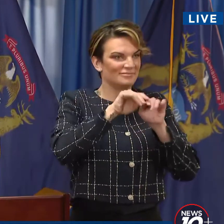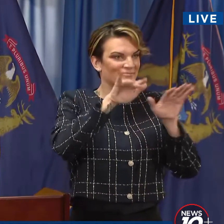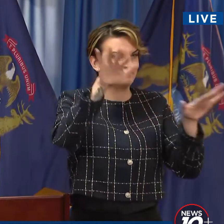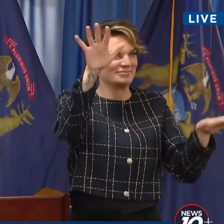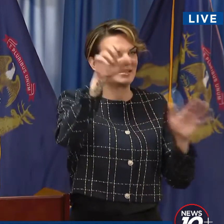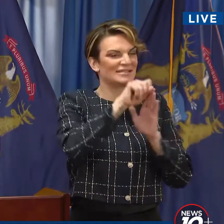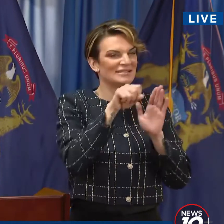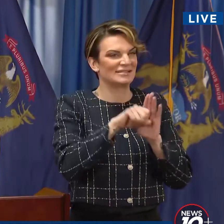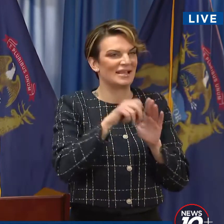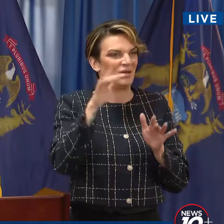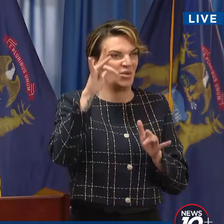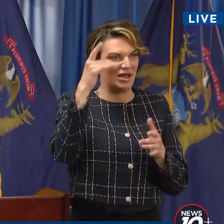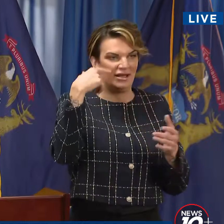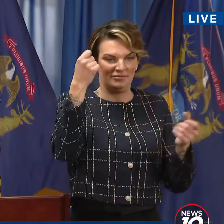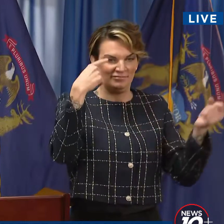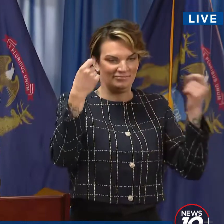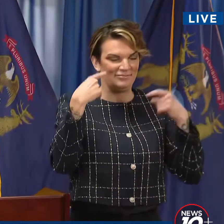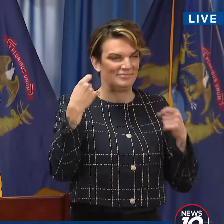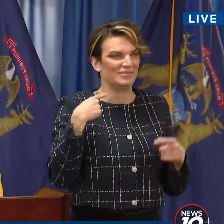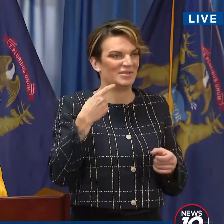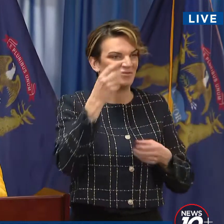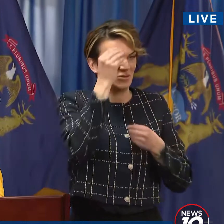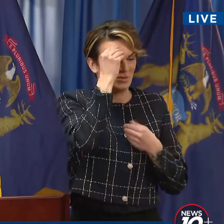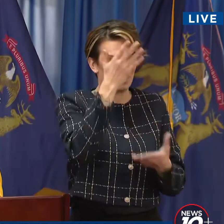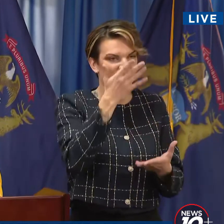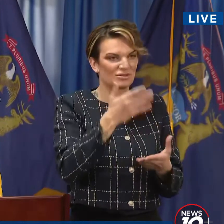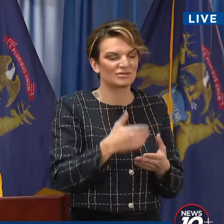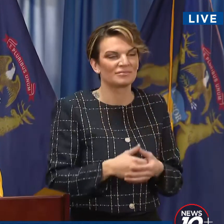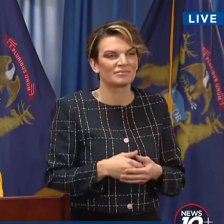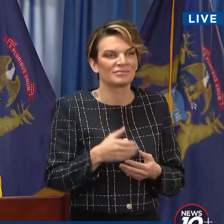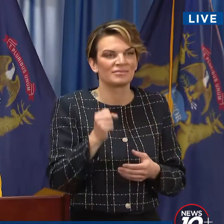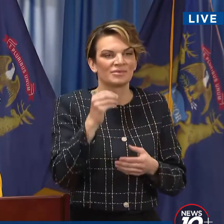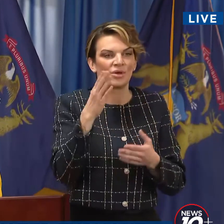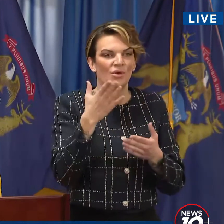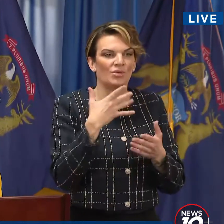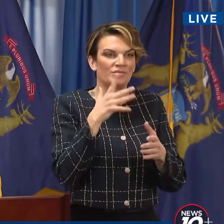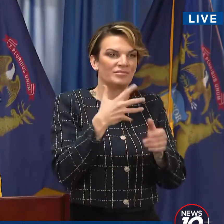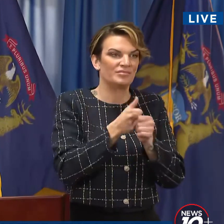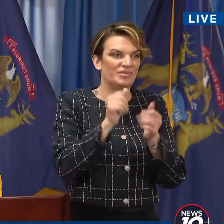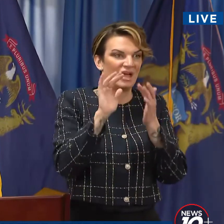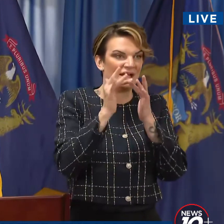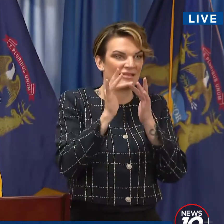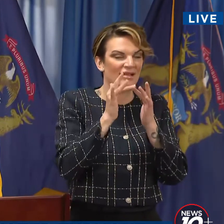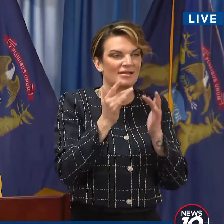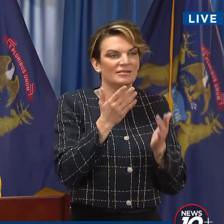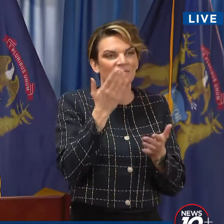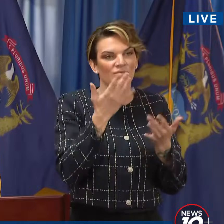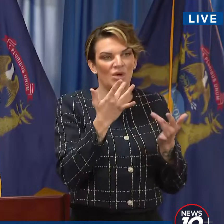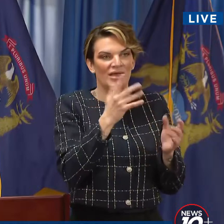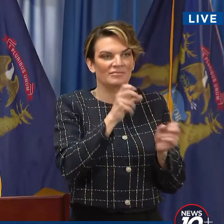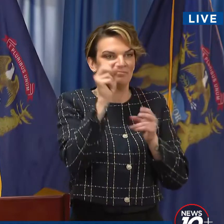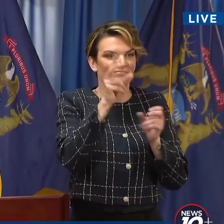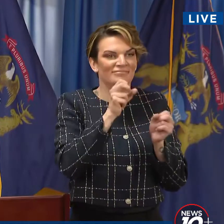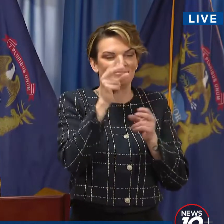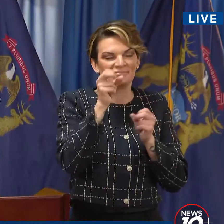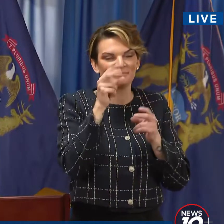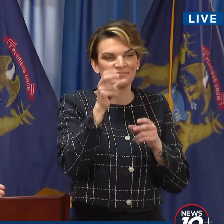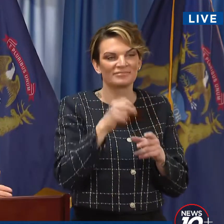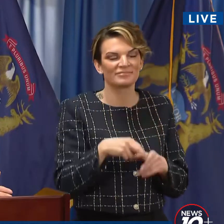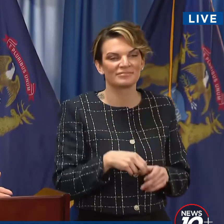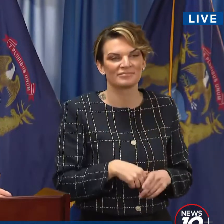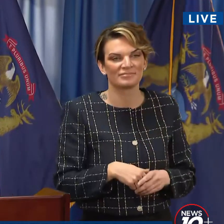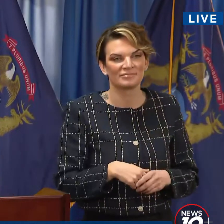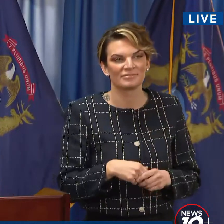get posted online before it gets to the voter file, and so what we may have may lag from what you have in other ways or what you're getting from the counties. But